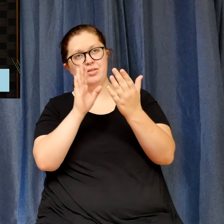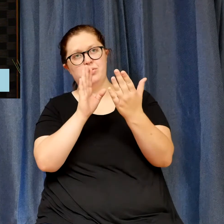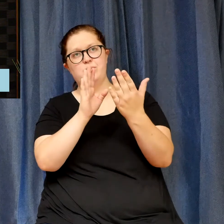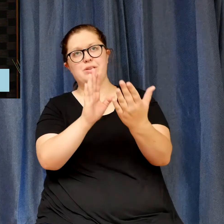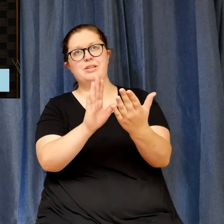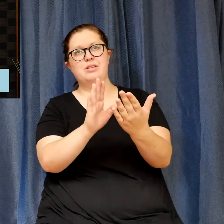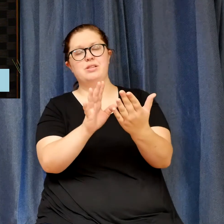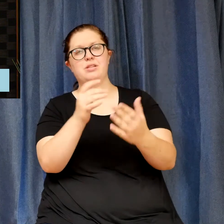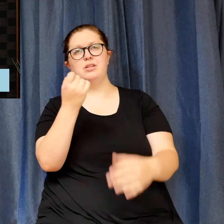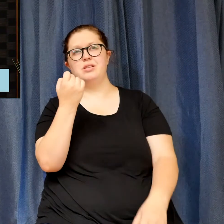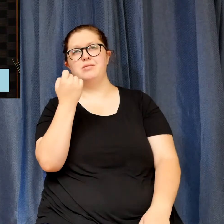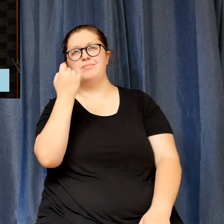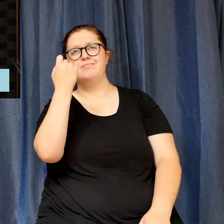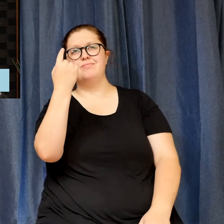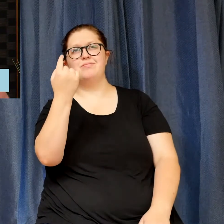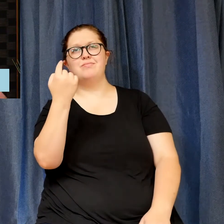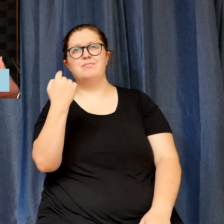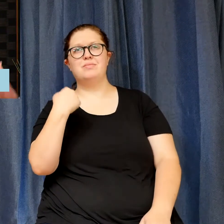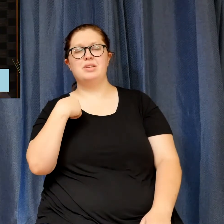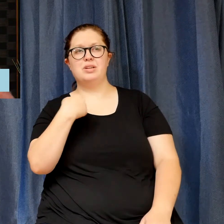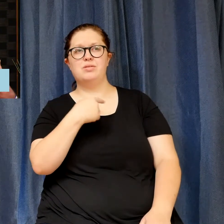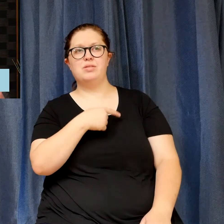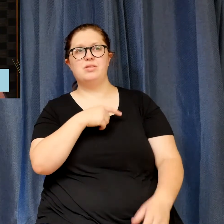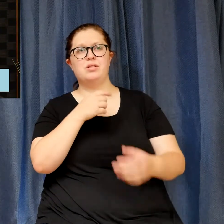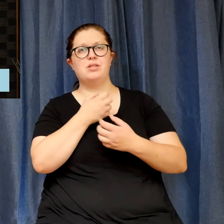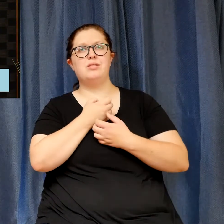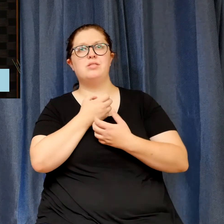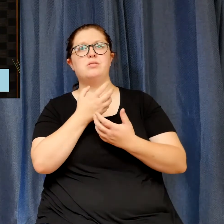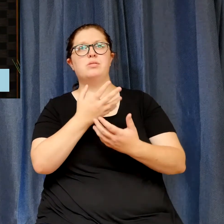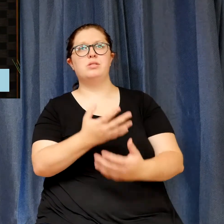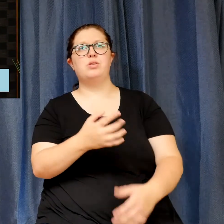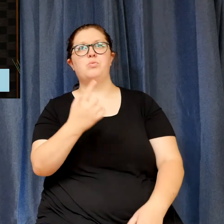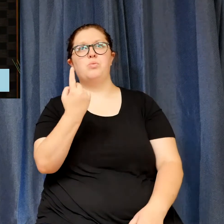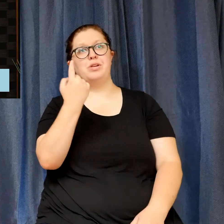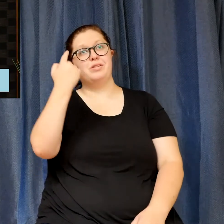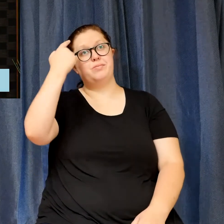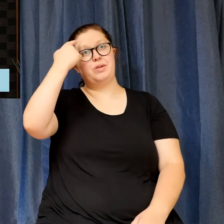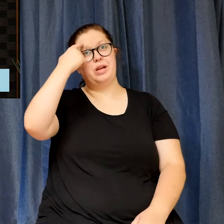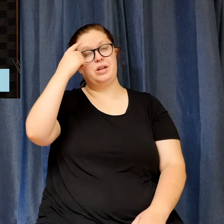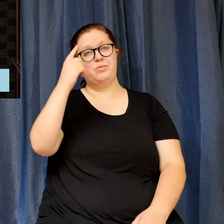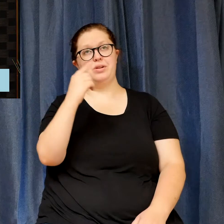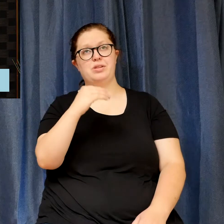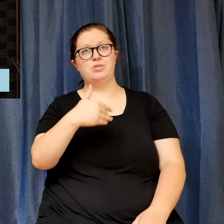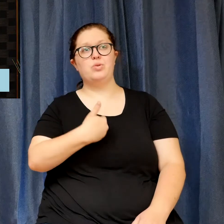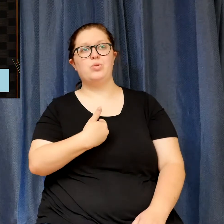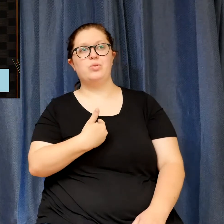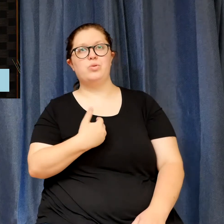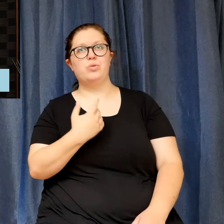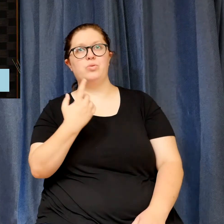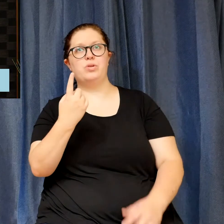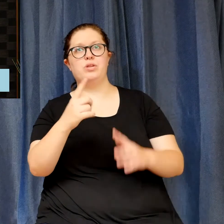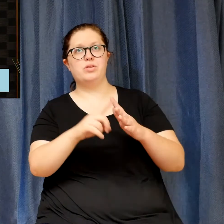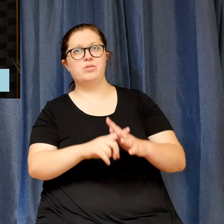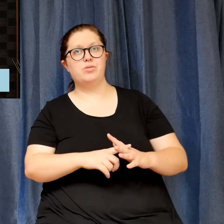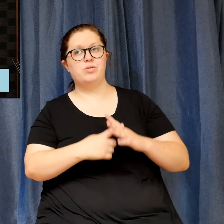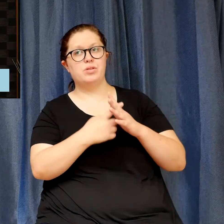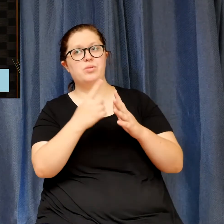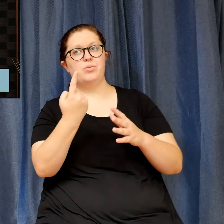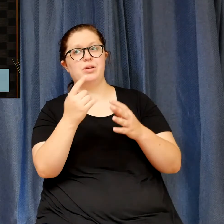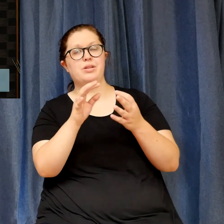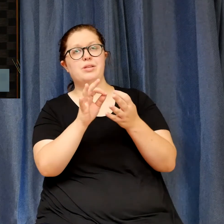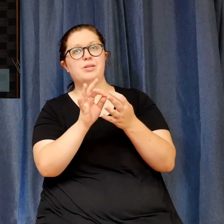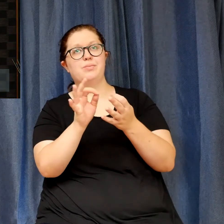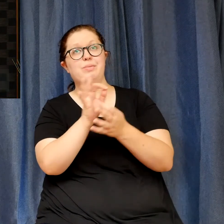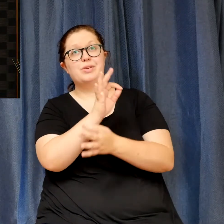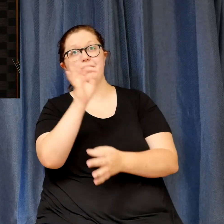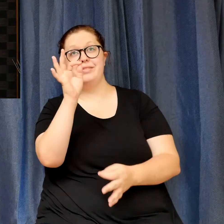divine presence, realizing that we indeed are expressions of that one mind, that one soul, that one source and